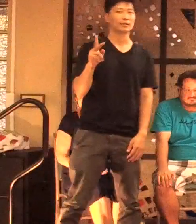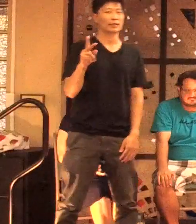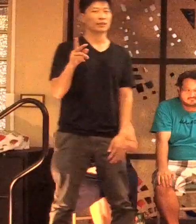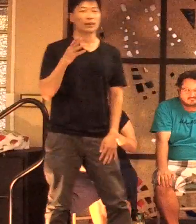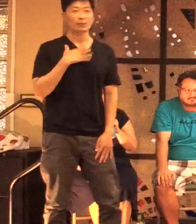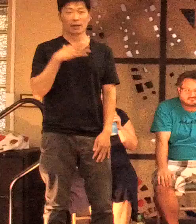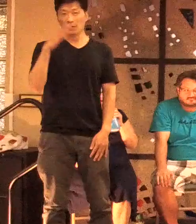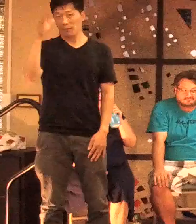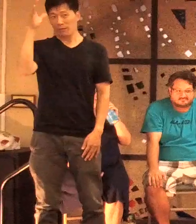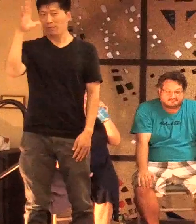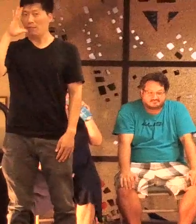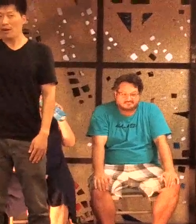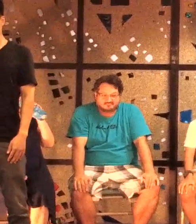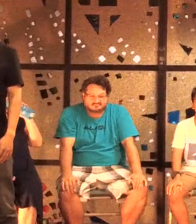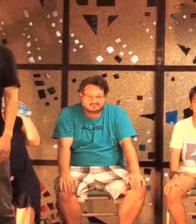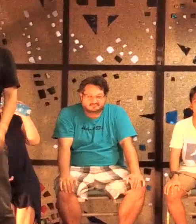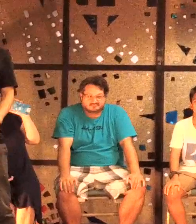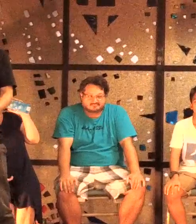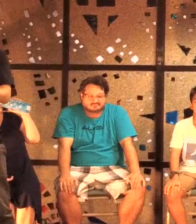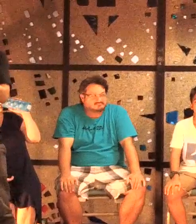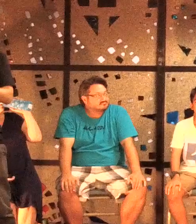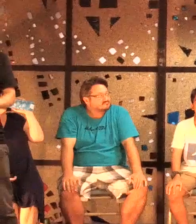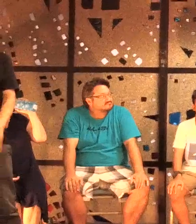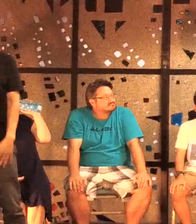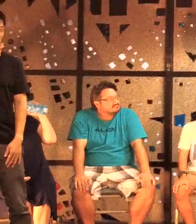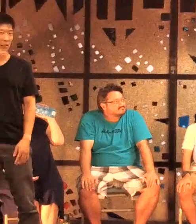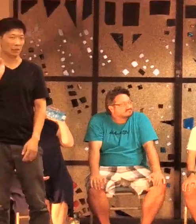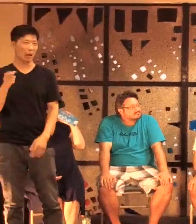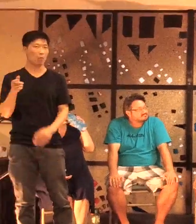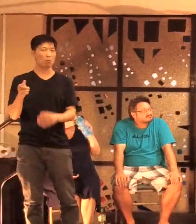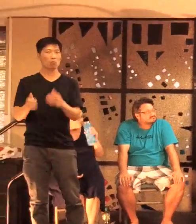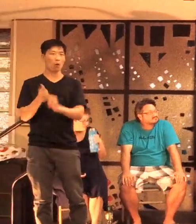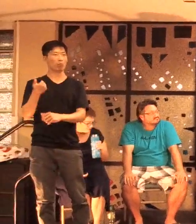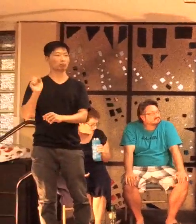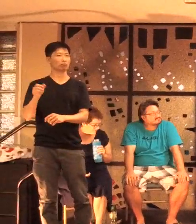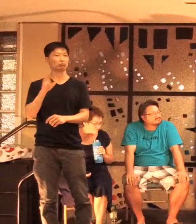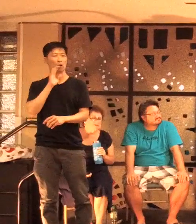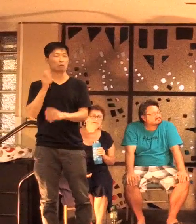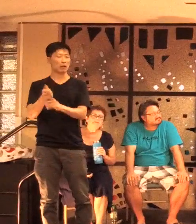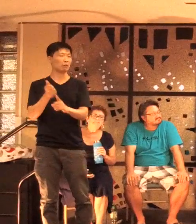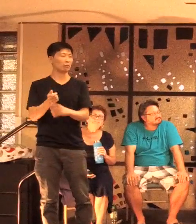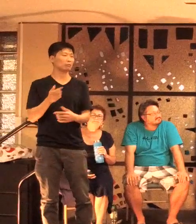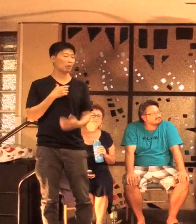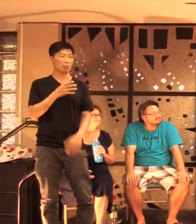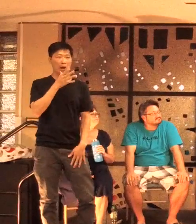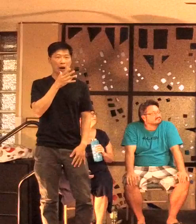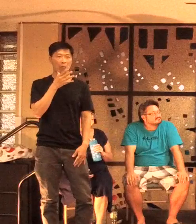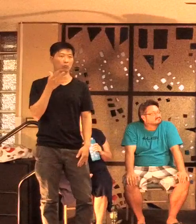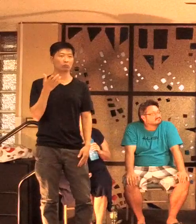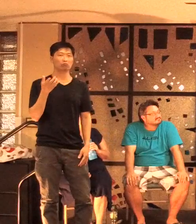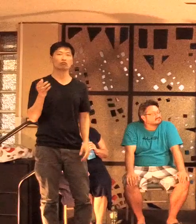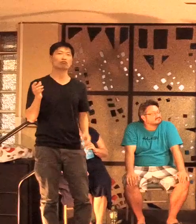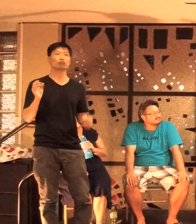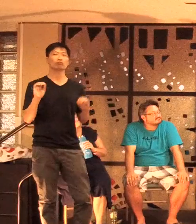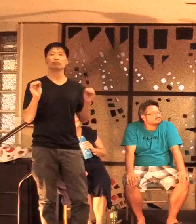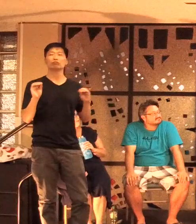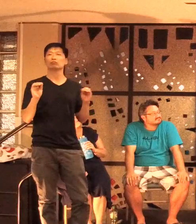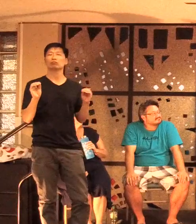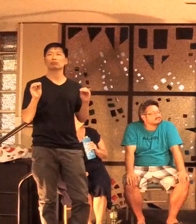My mom and dad, they can talk. They can talk for the most part. And my mom, for the most part, doesn't make too